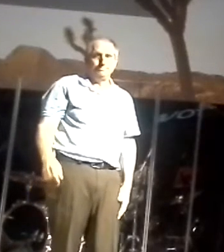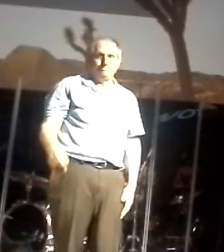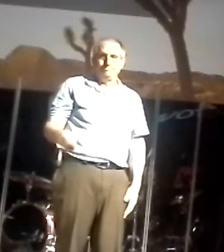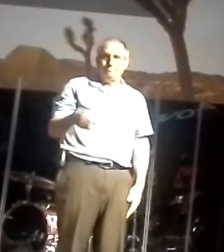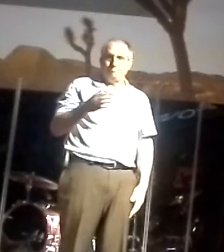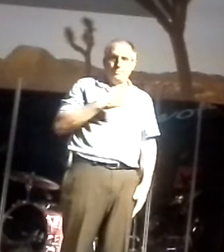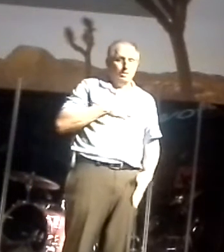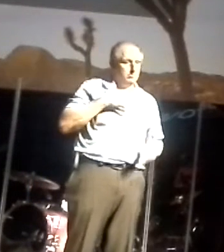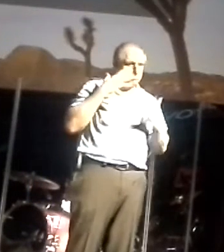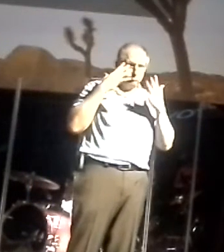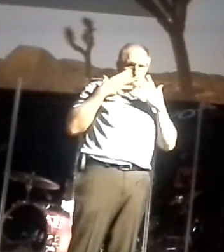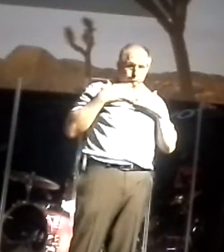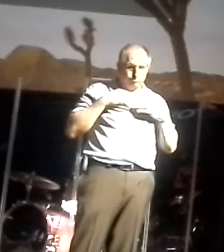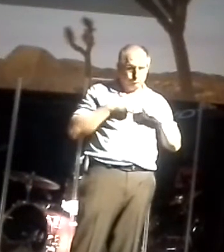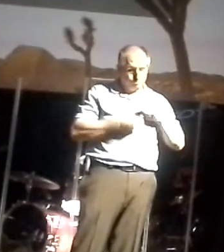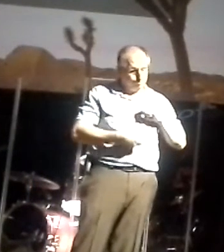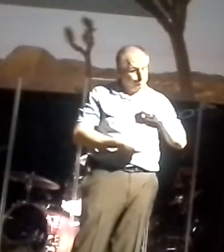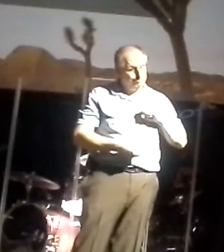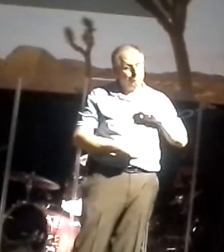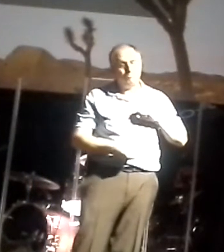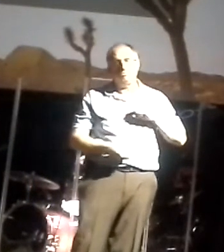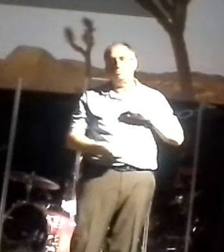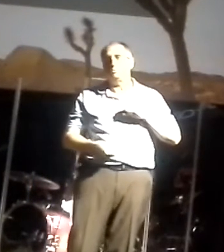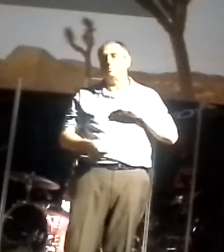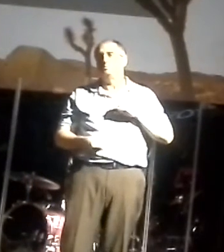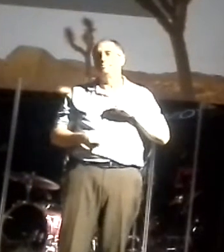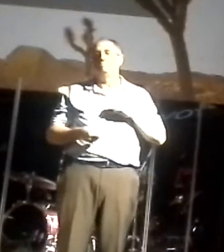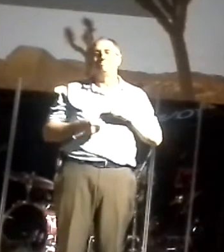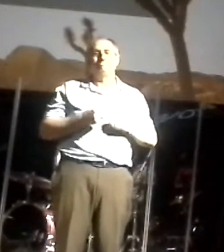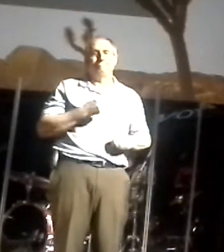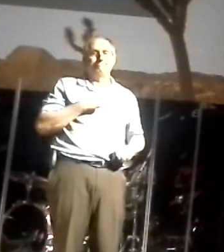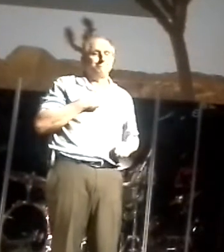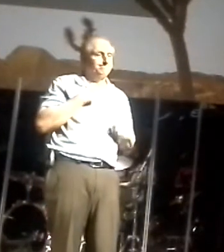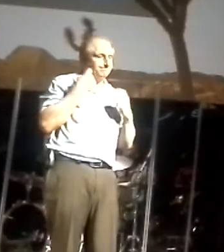My sorrow and dead in my sin,